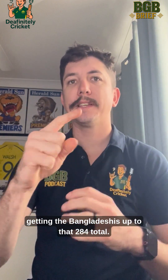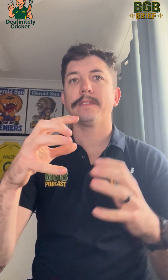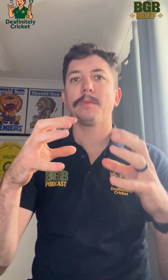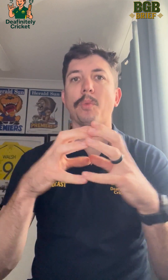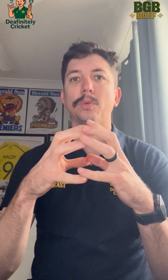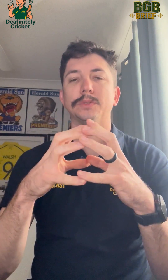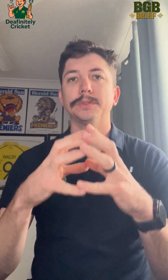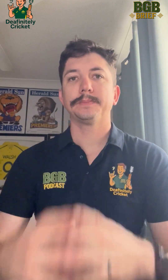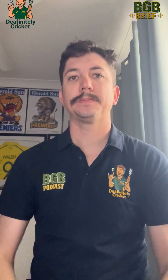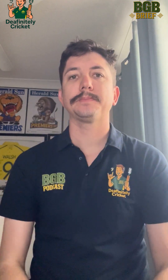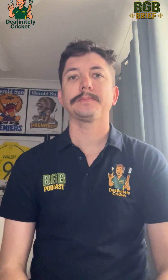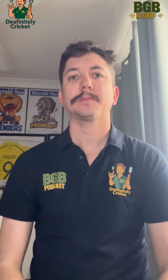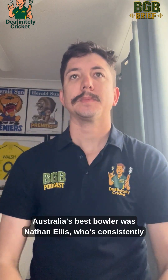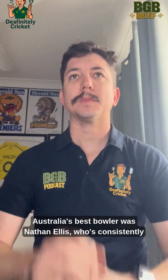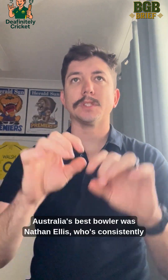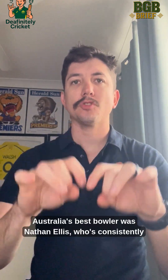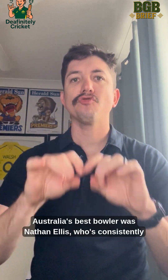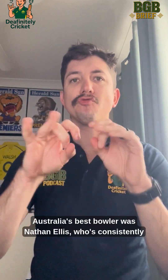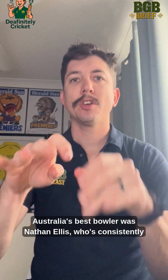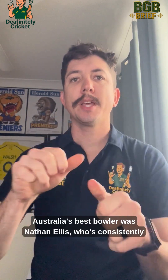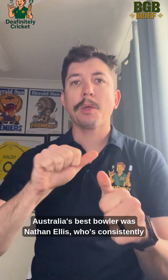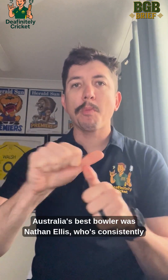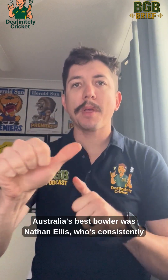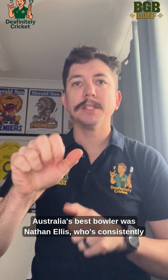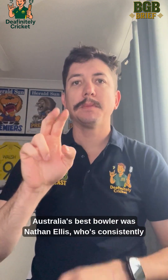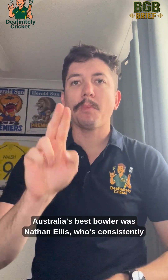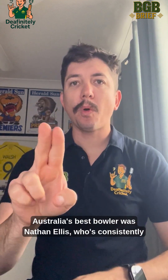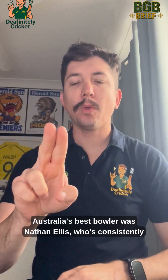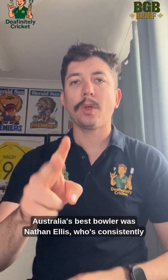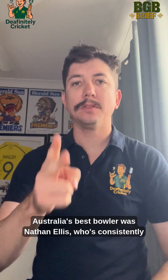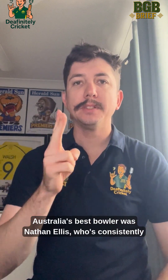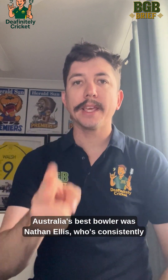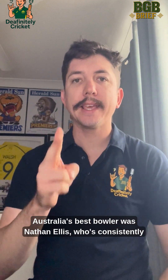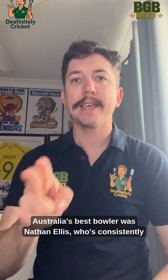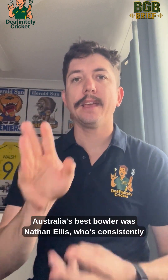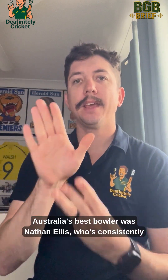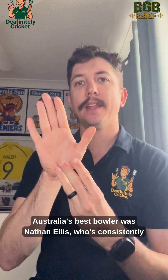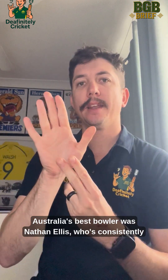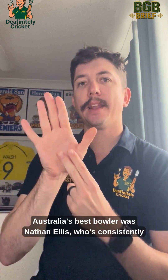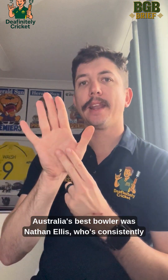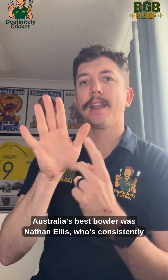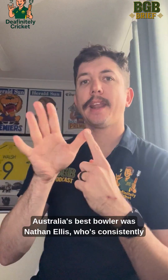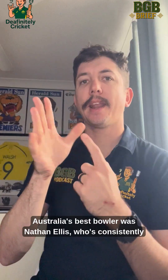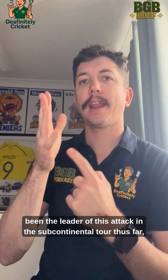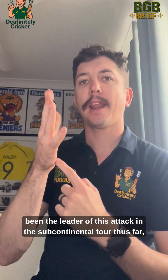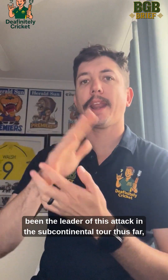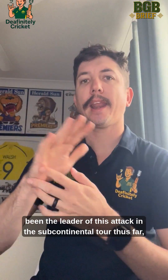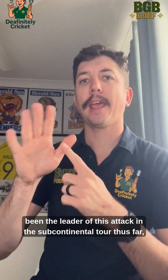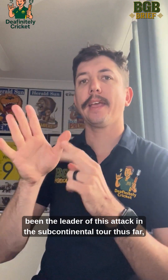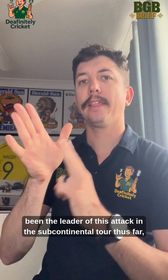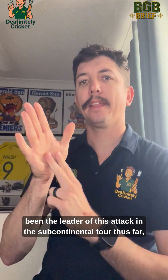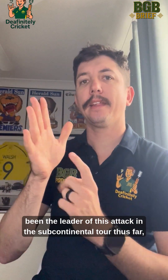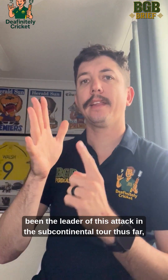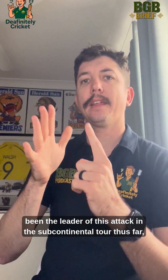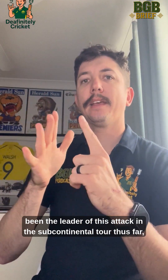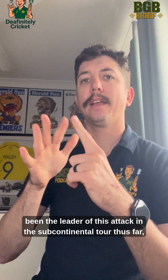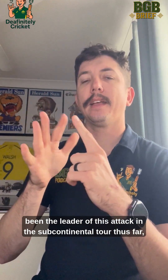total. Australia's best bowler was Nathan Ellis, who's consistently been the leader of this